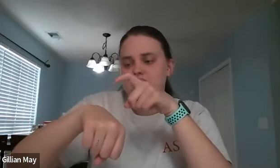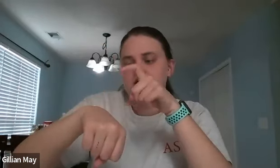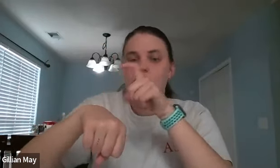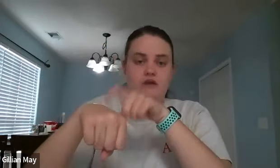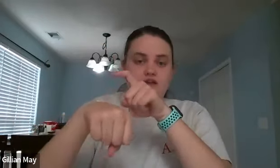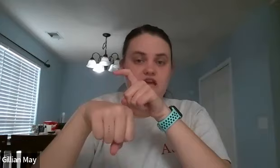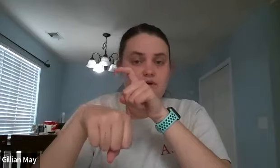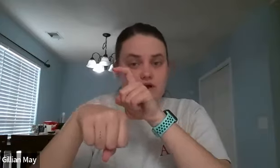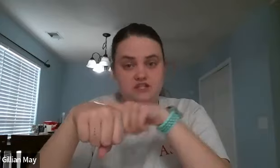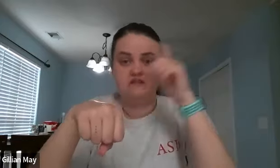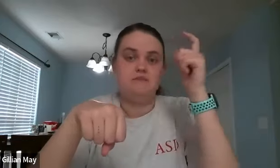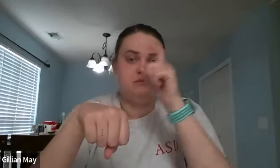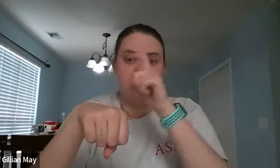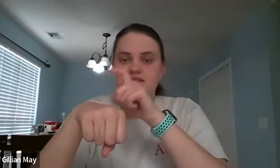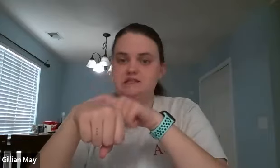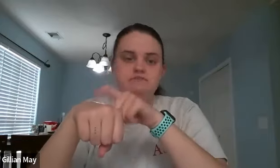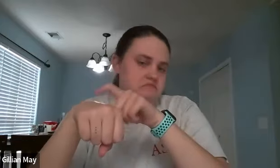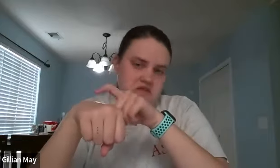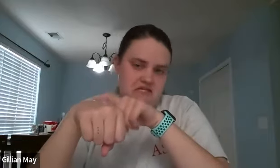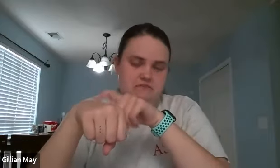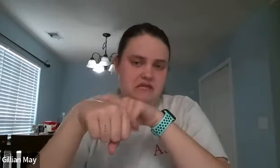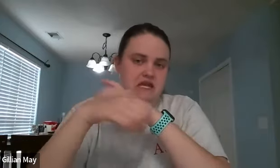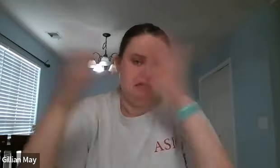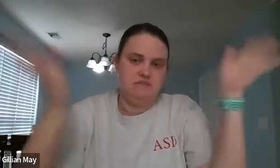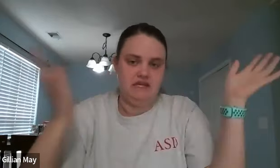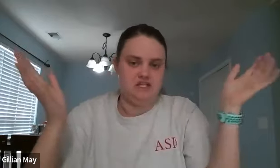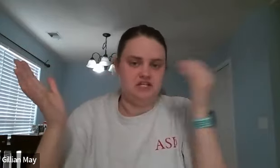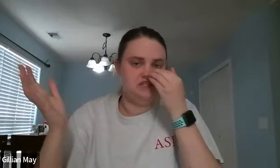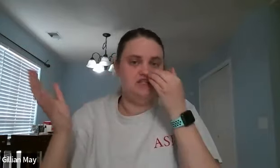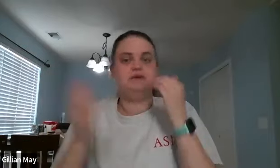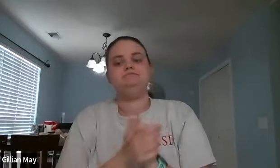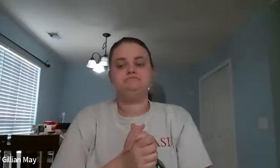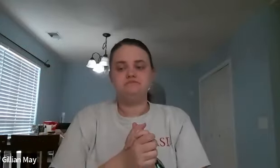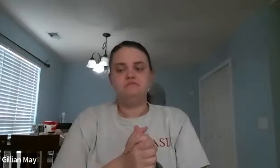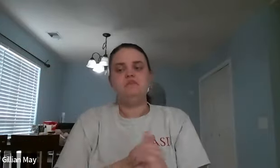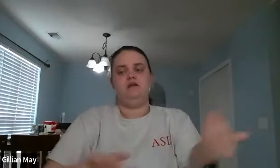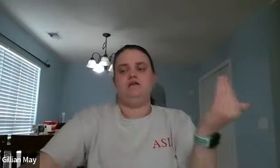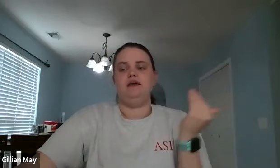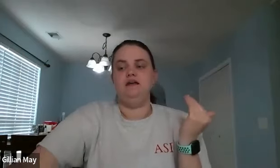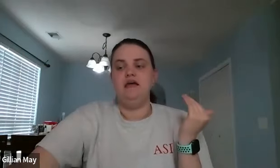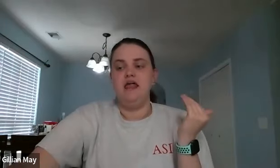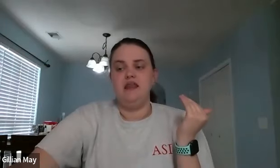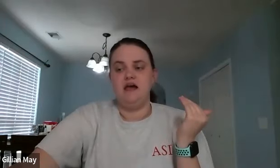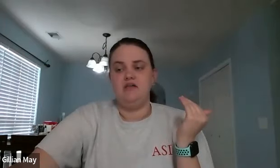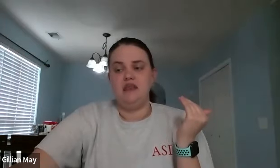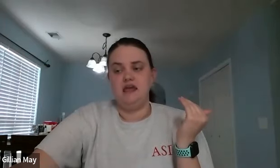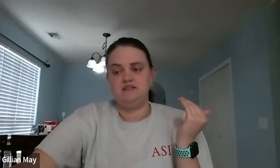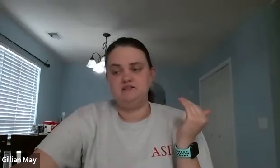big, okay, you tap it once, you tap it twice. That doesn't mean make any changes to it. All right. Now the next one